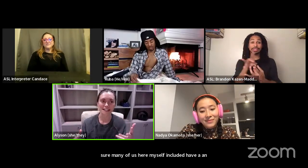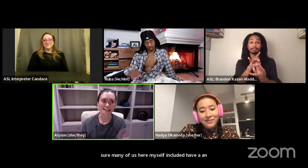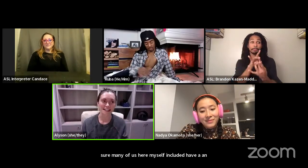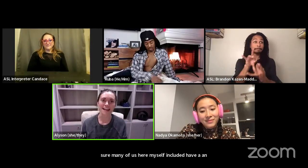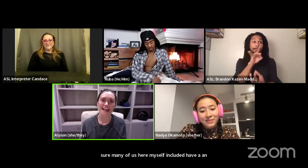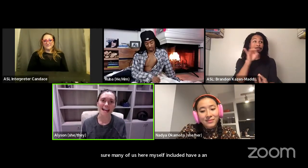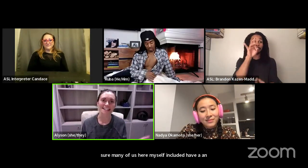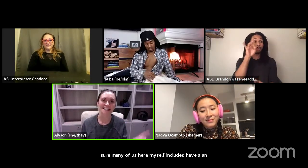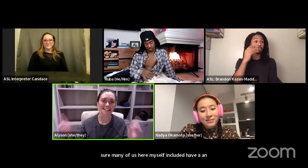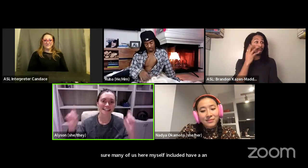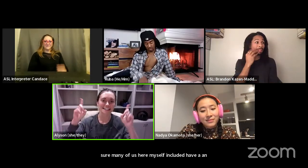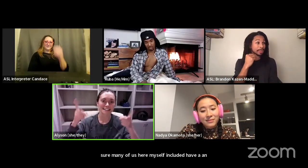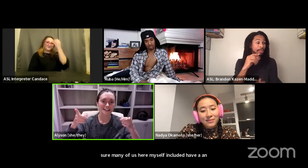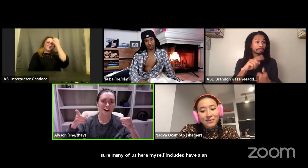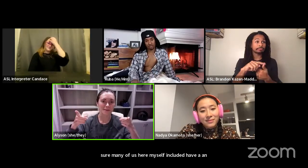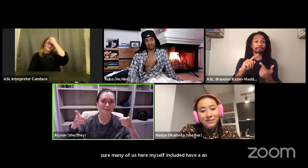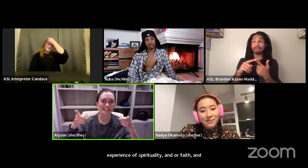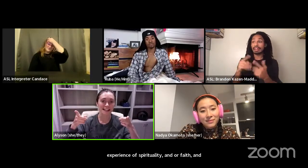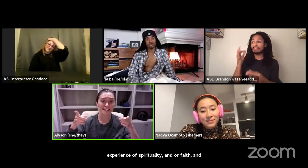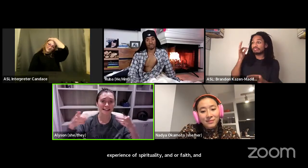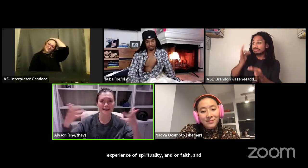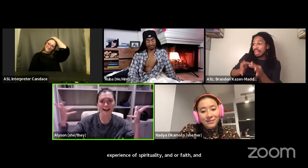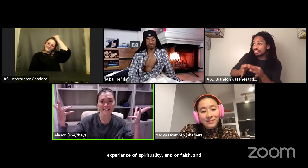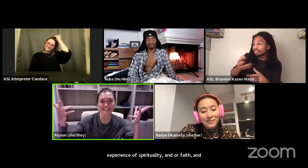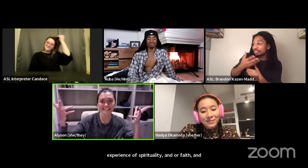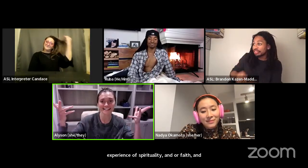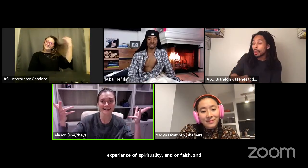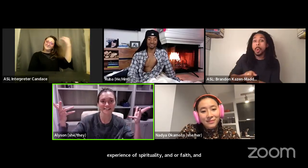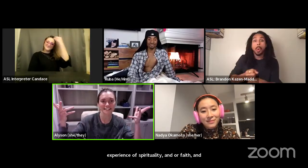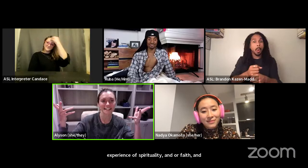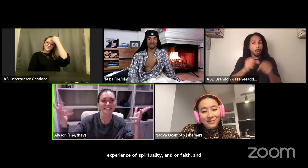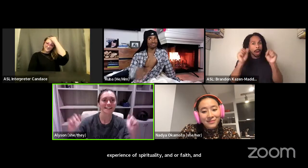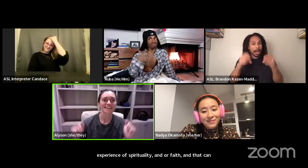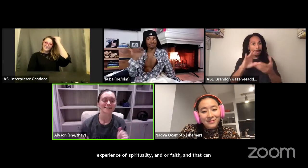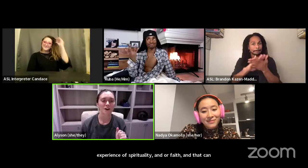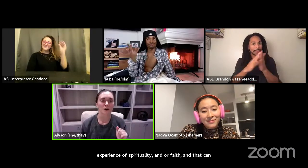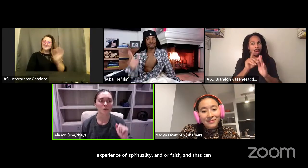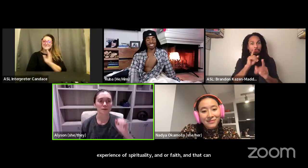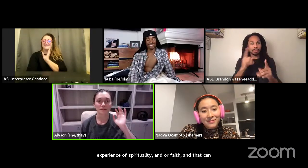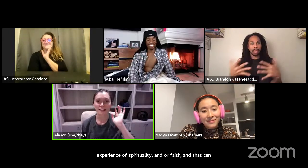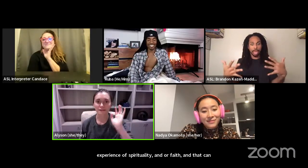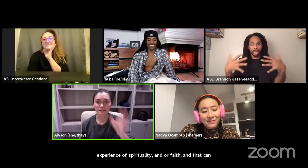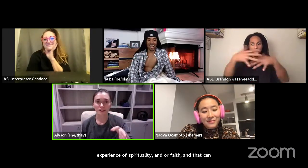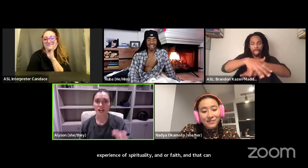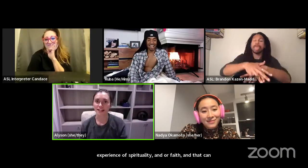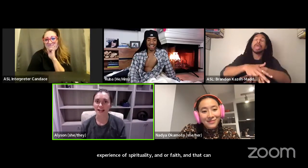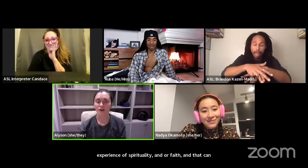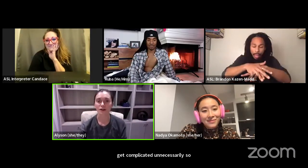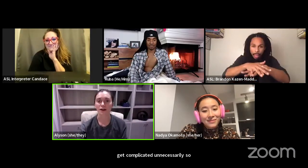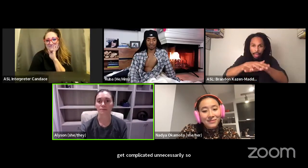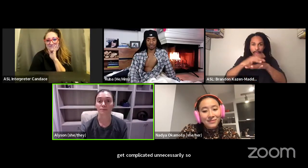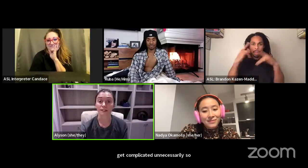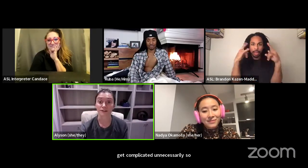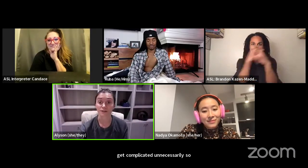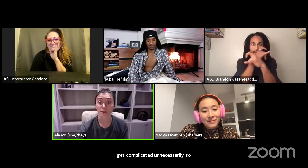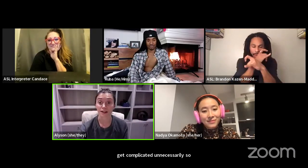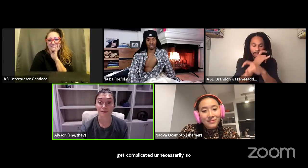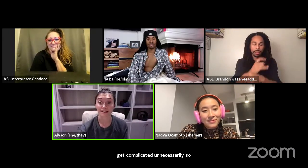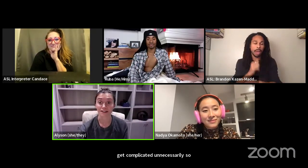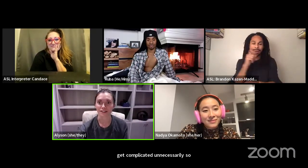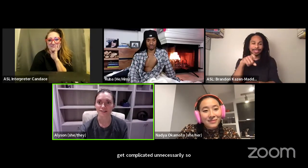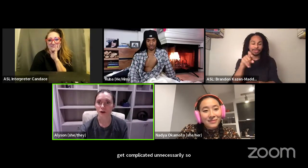or faith, and that can get complicated unnecessarily. So definitely check out